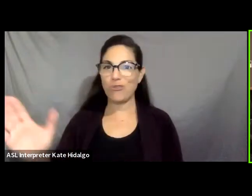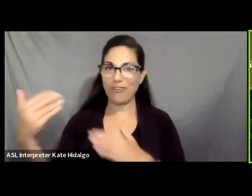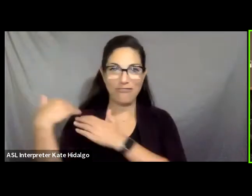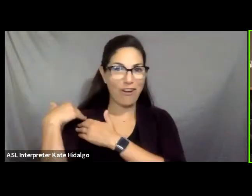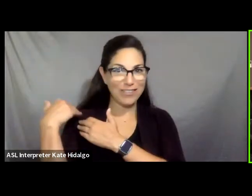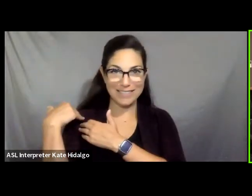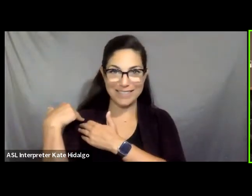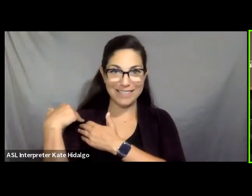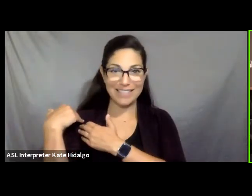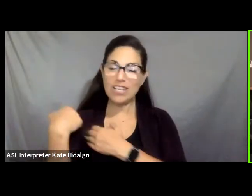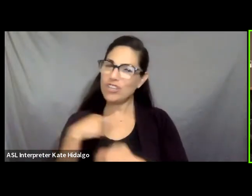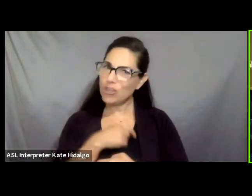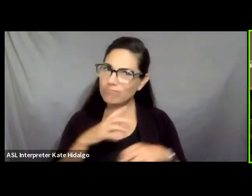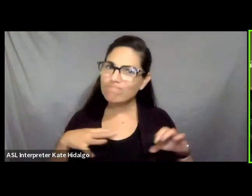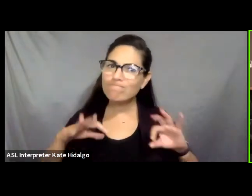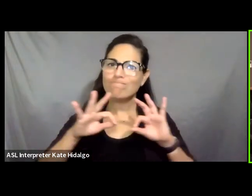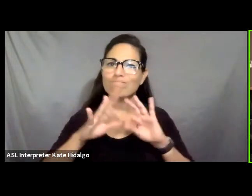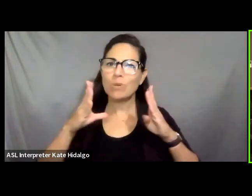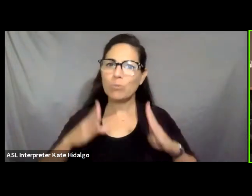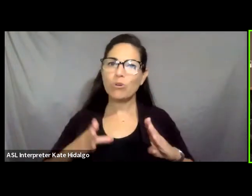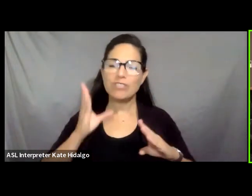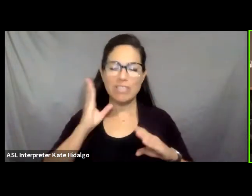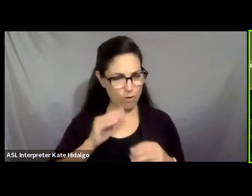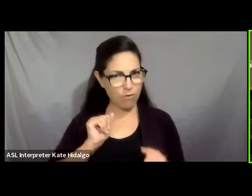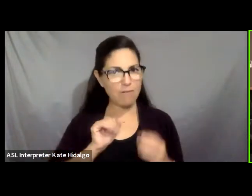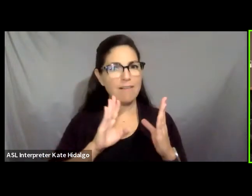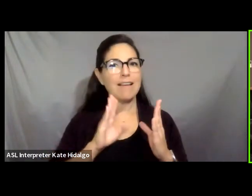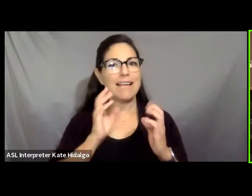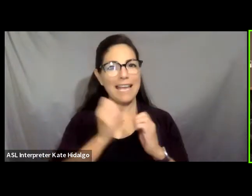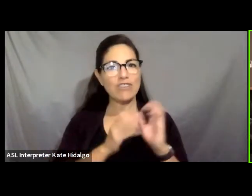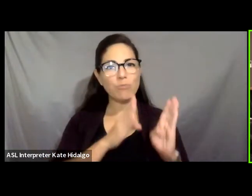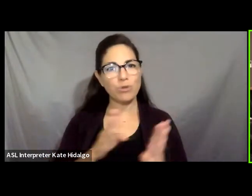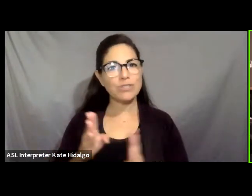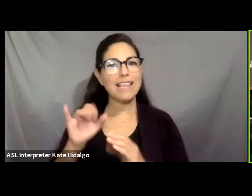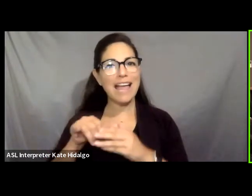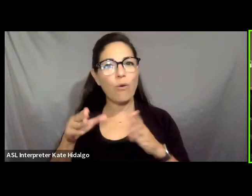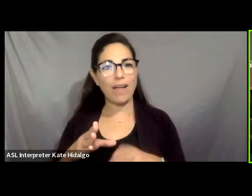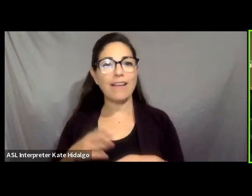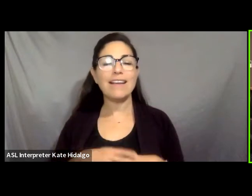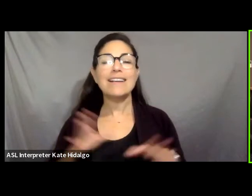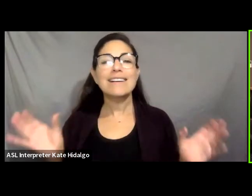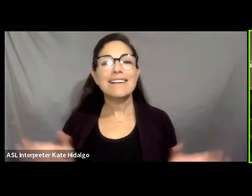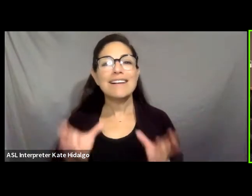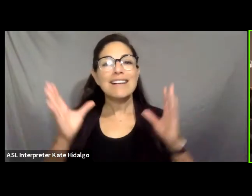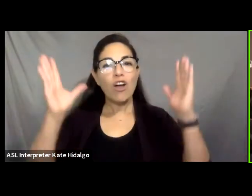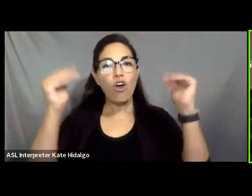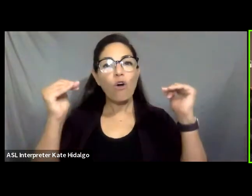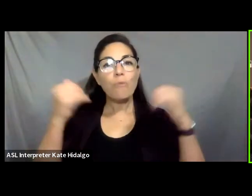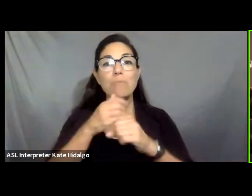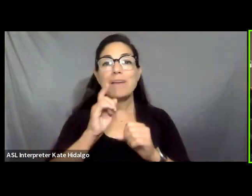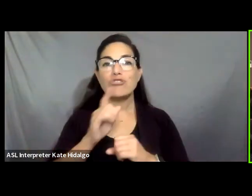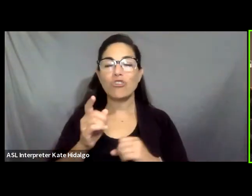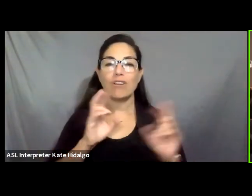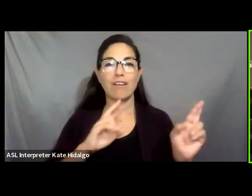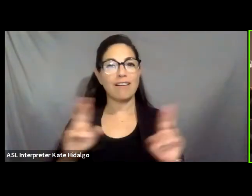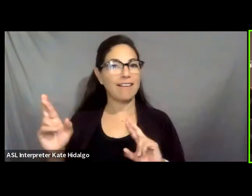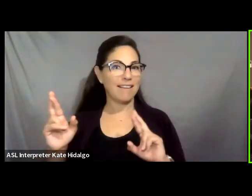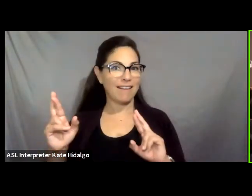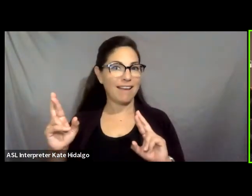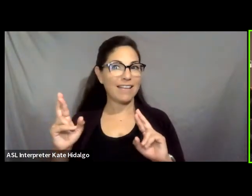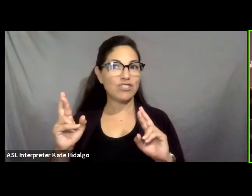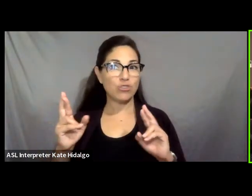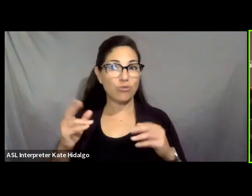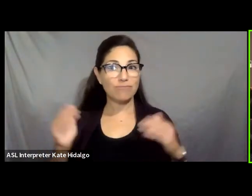you are worthy, and we'll treat you as such. And that will foster hope by making sure you're armored and prepared to continue your